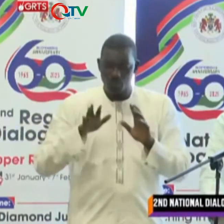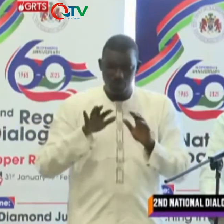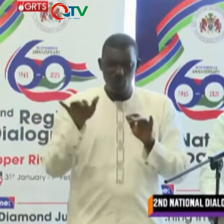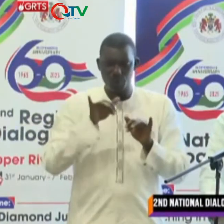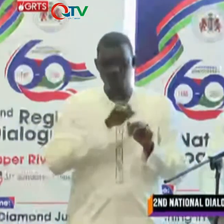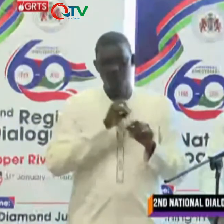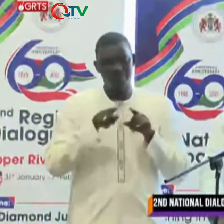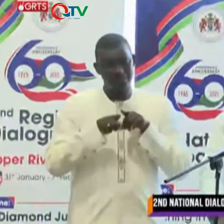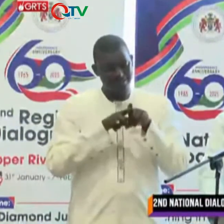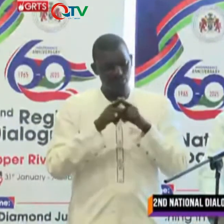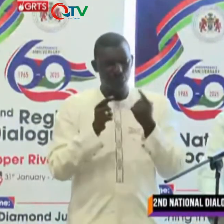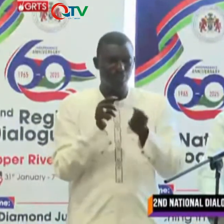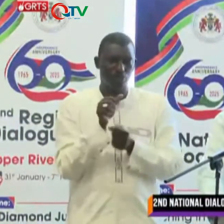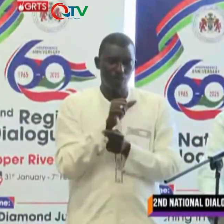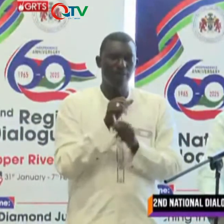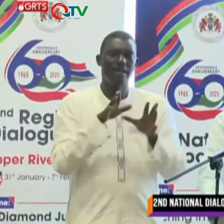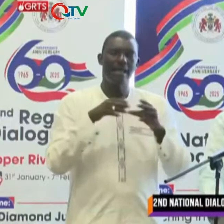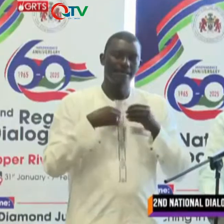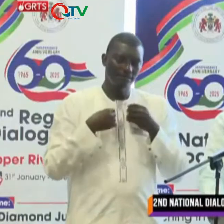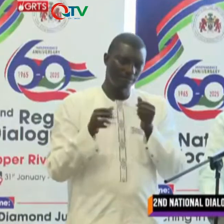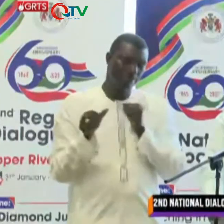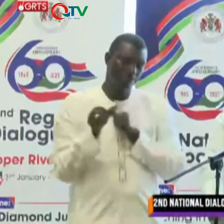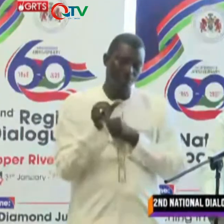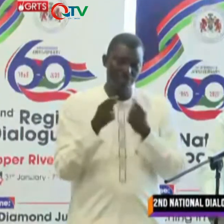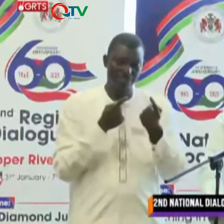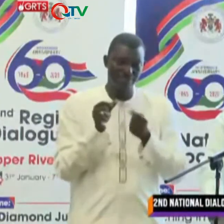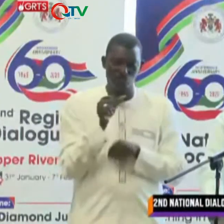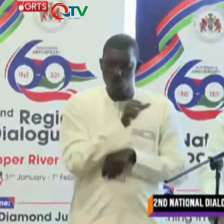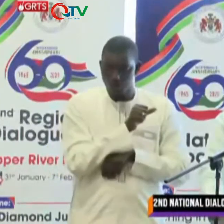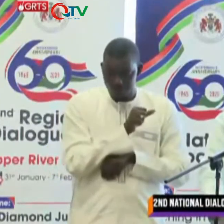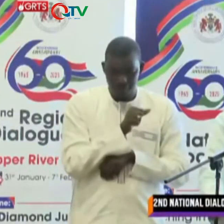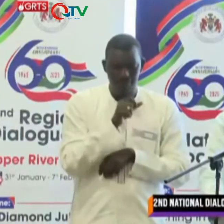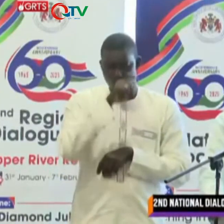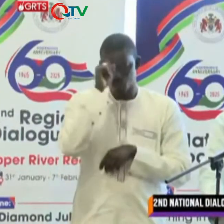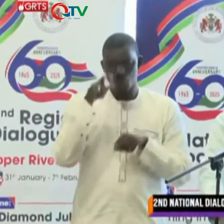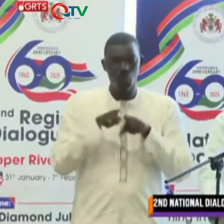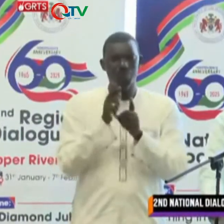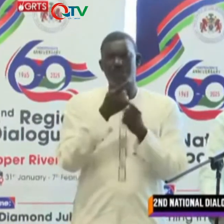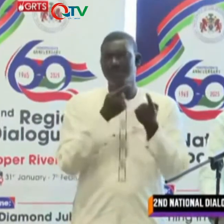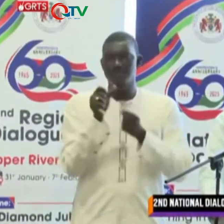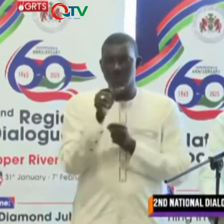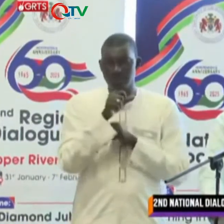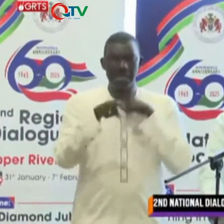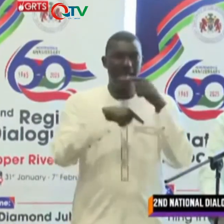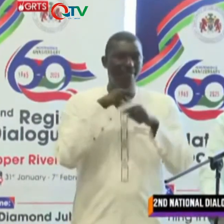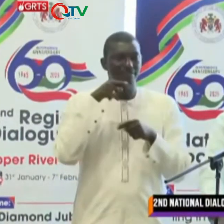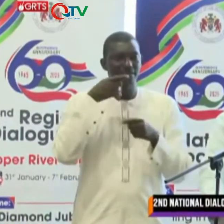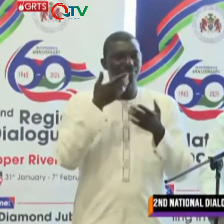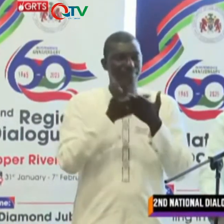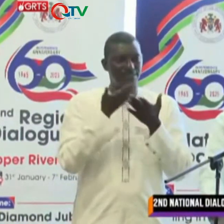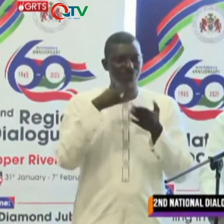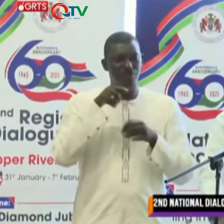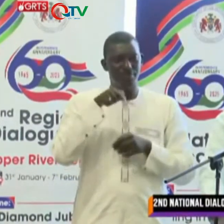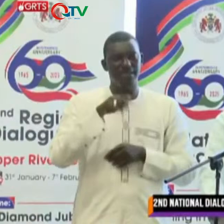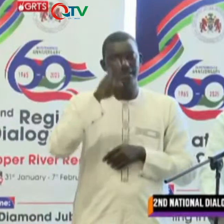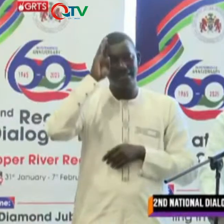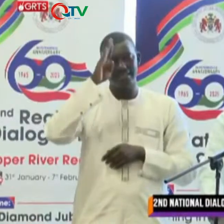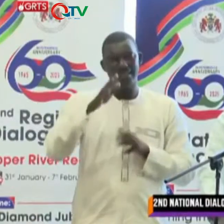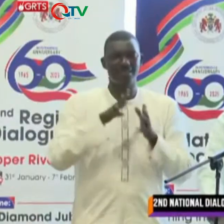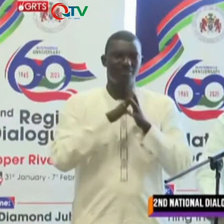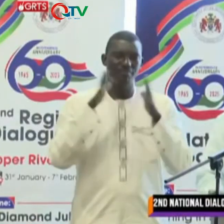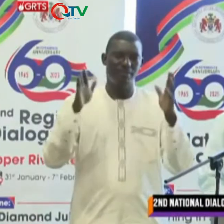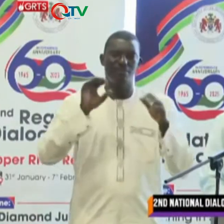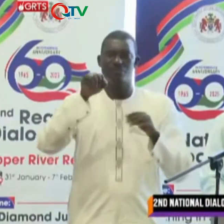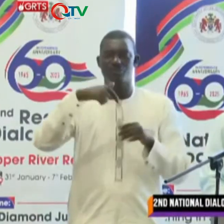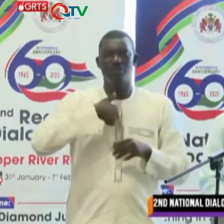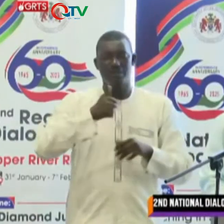another, tolerate one another, and work with one another after dispersing from here. Thank you very much for your kind